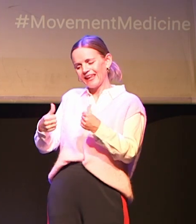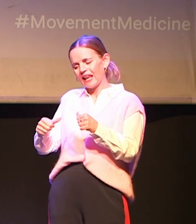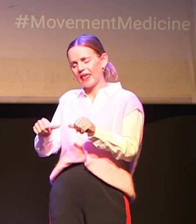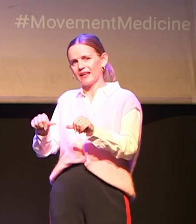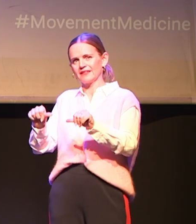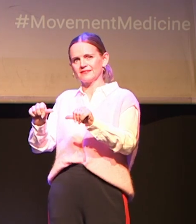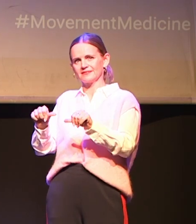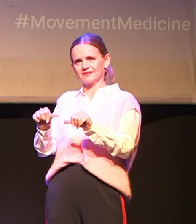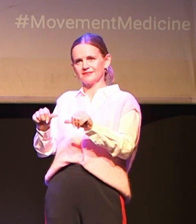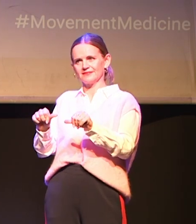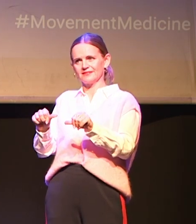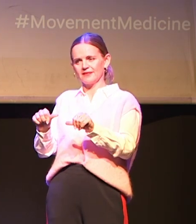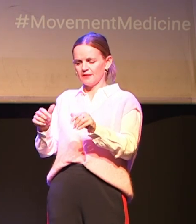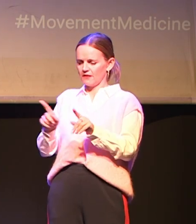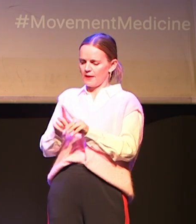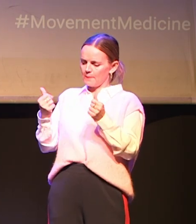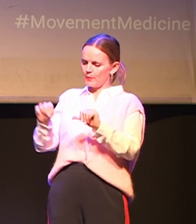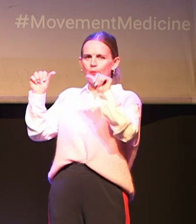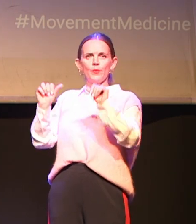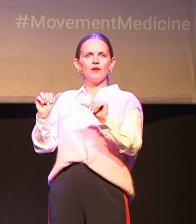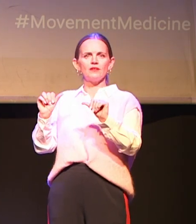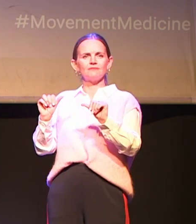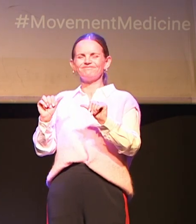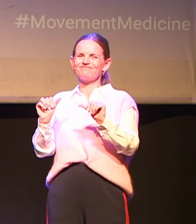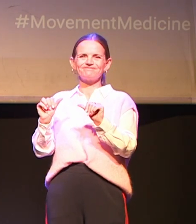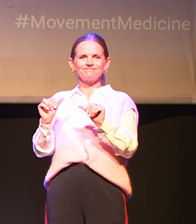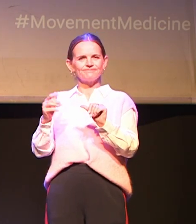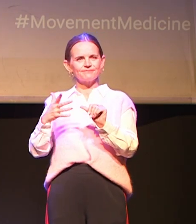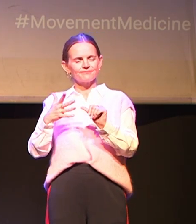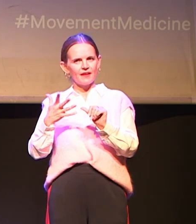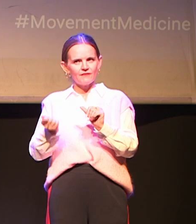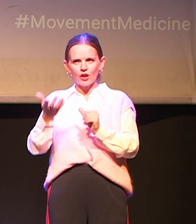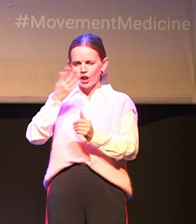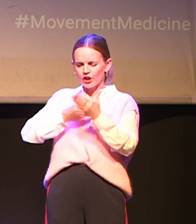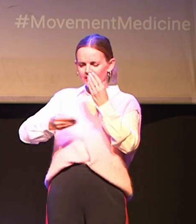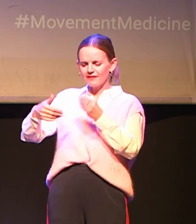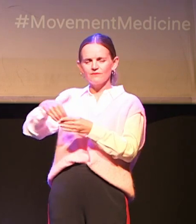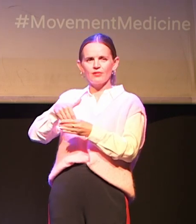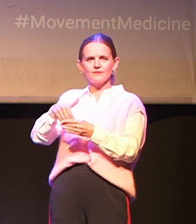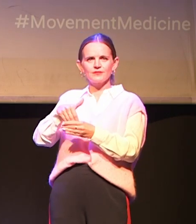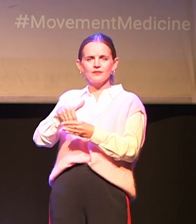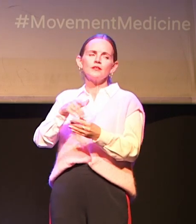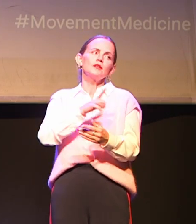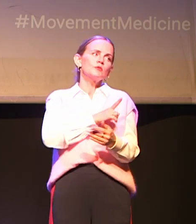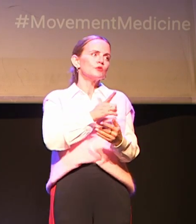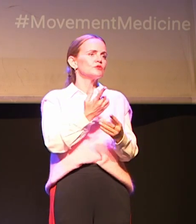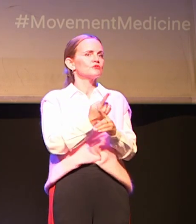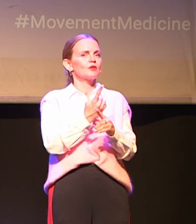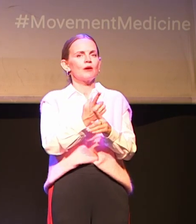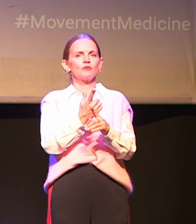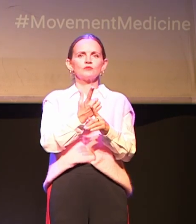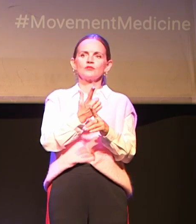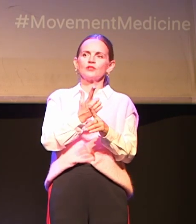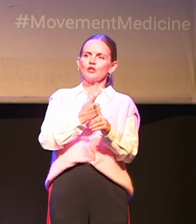a learning, as a part of it that because it's also, when you talk about community accountability or